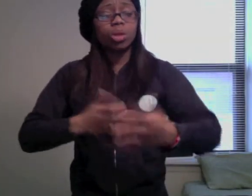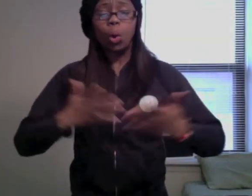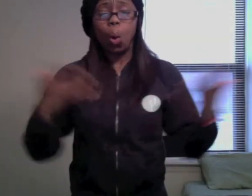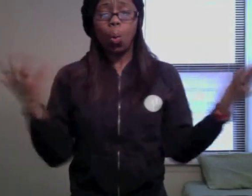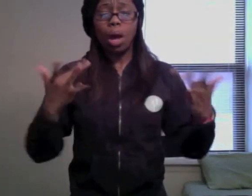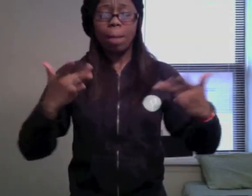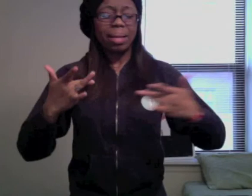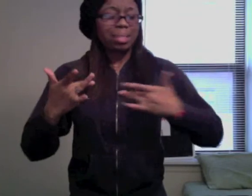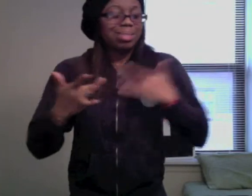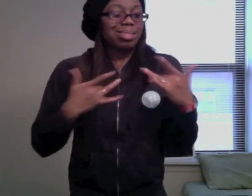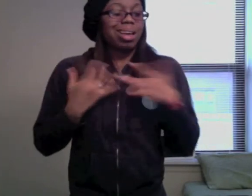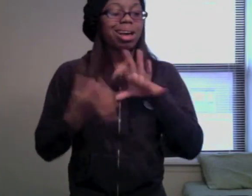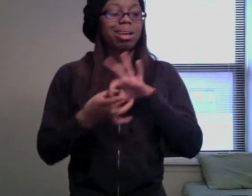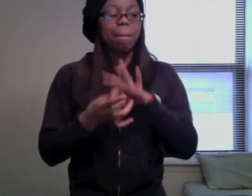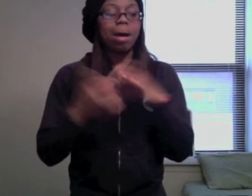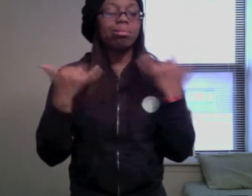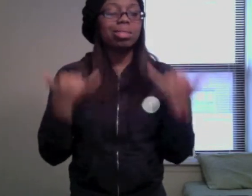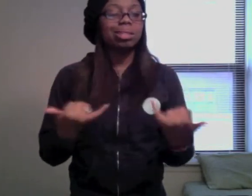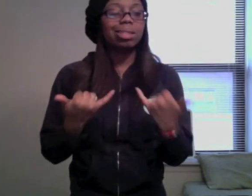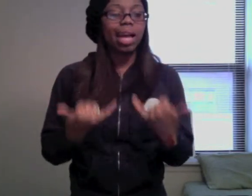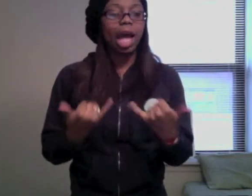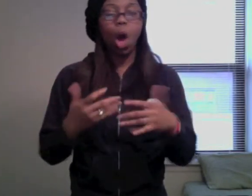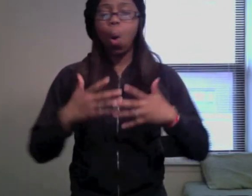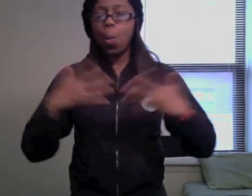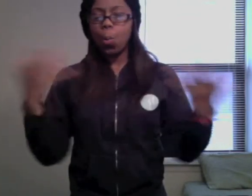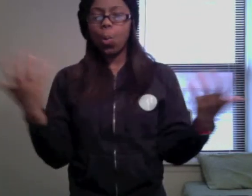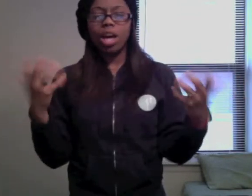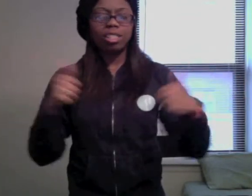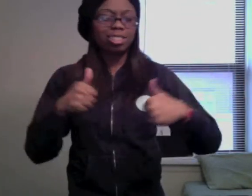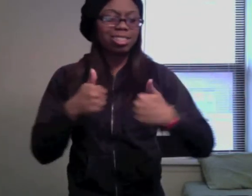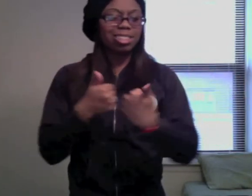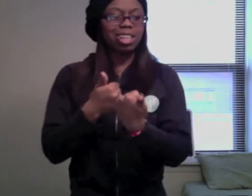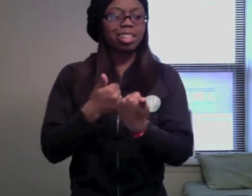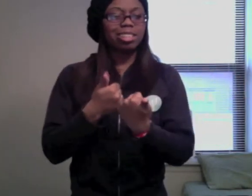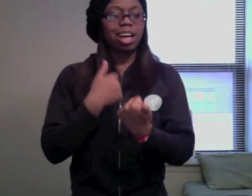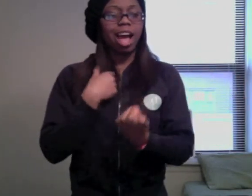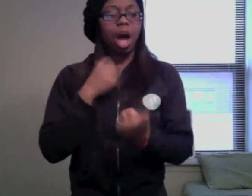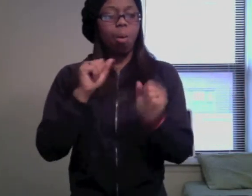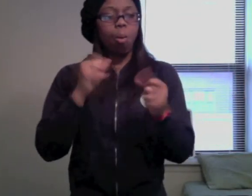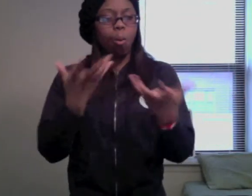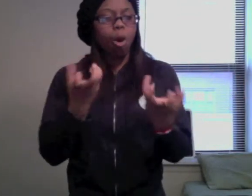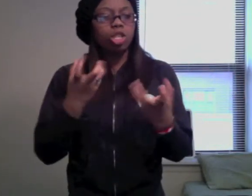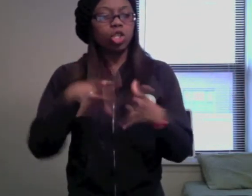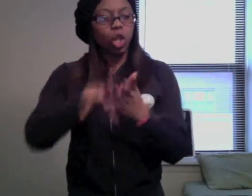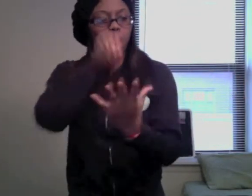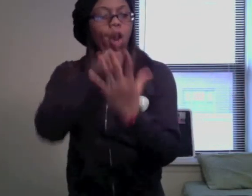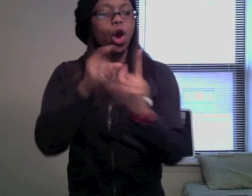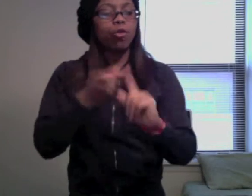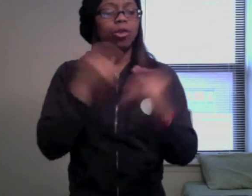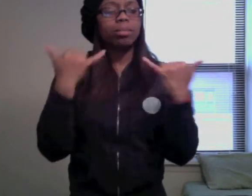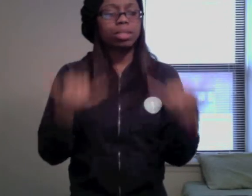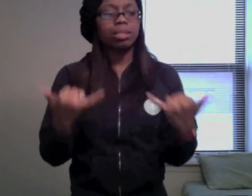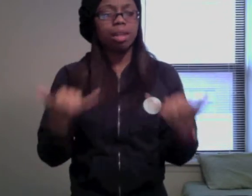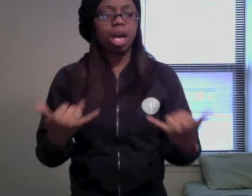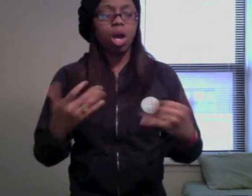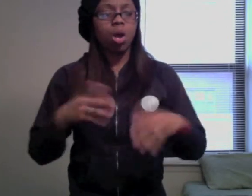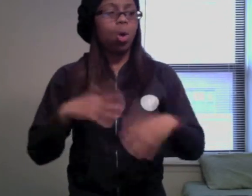today? What challenges can I look forward to learning from today? What new opportunities can